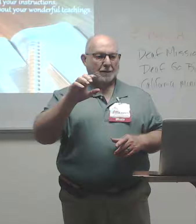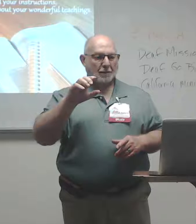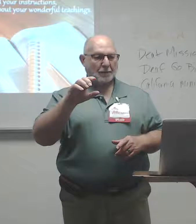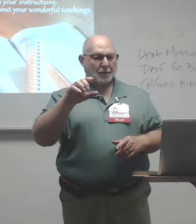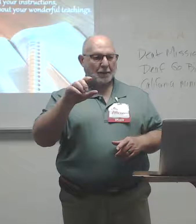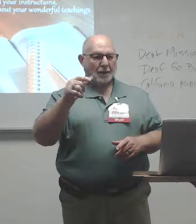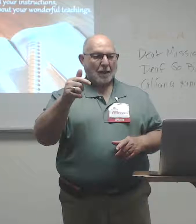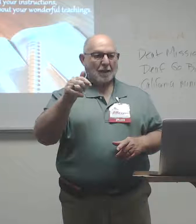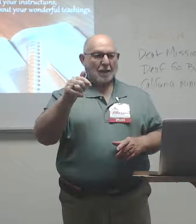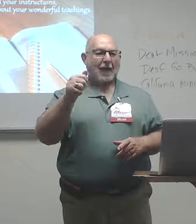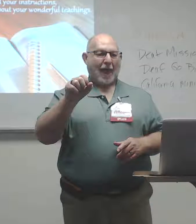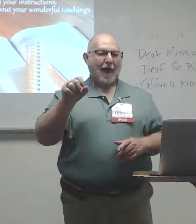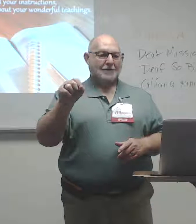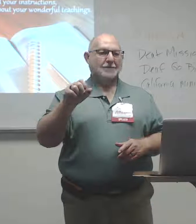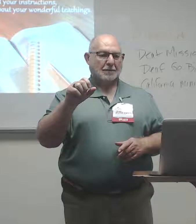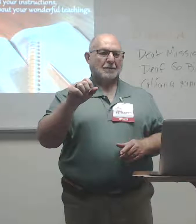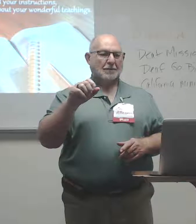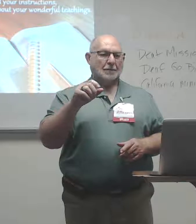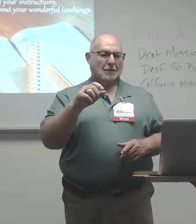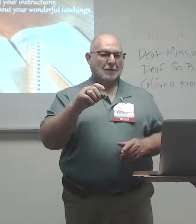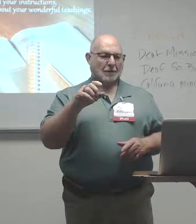I know Ed Class.